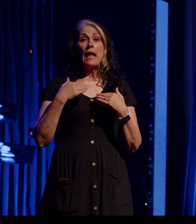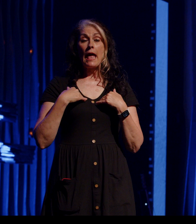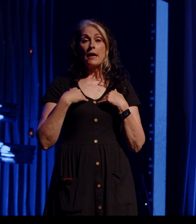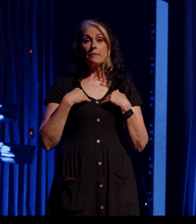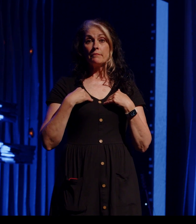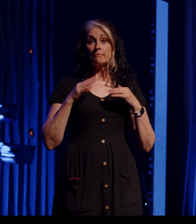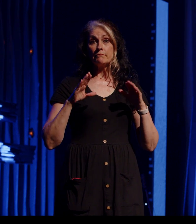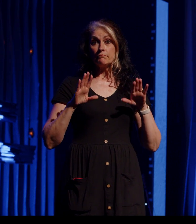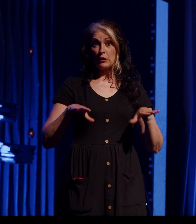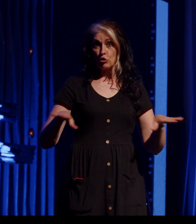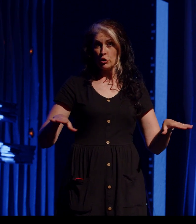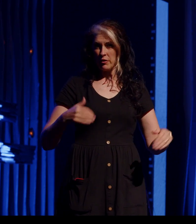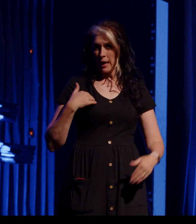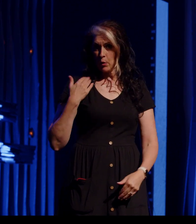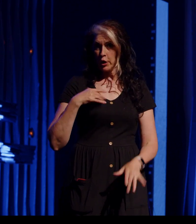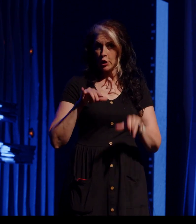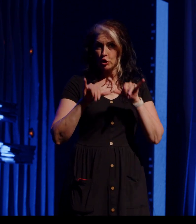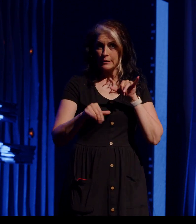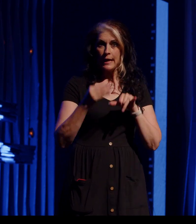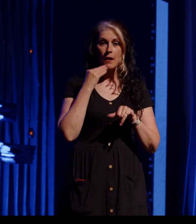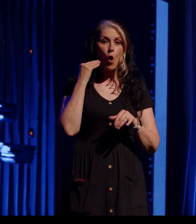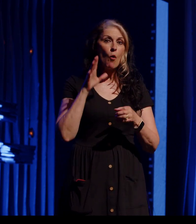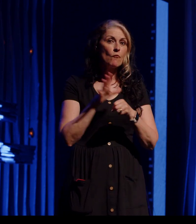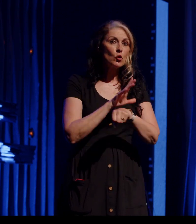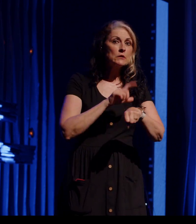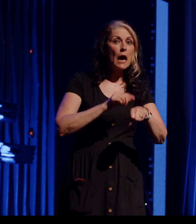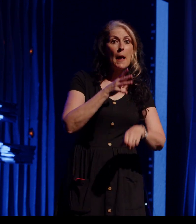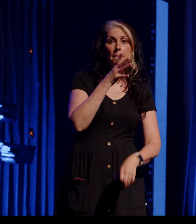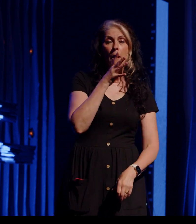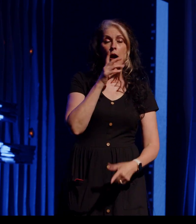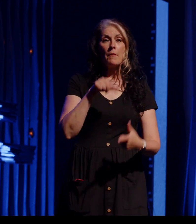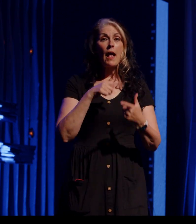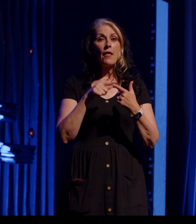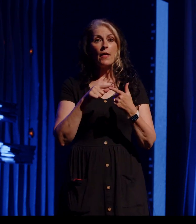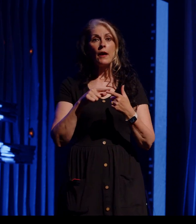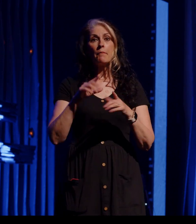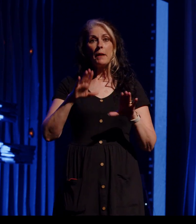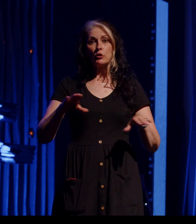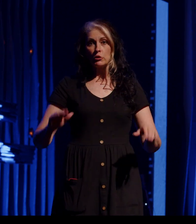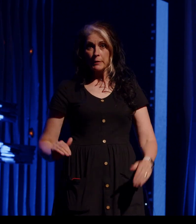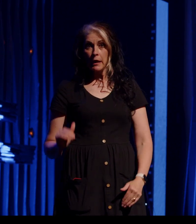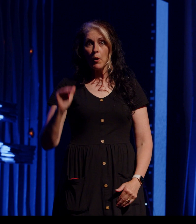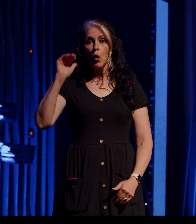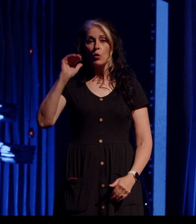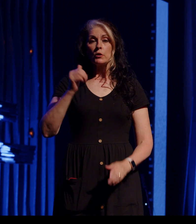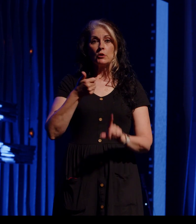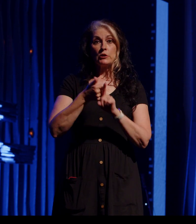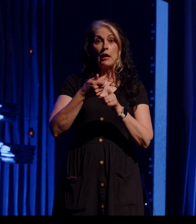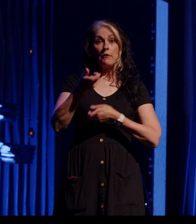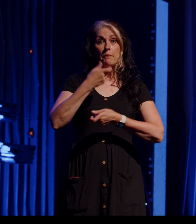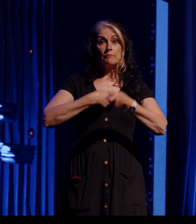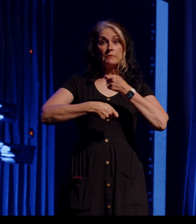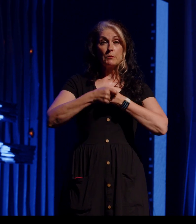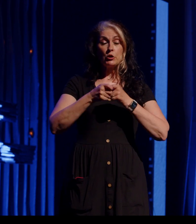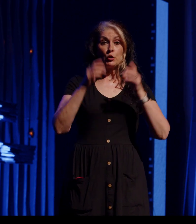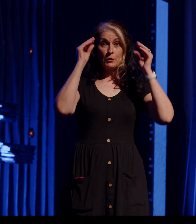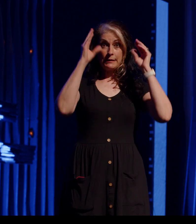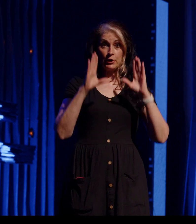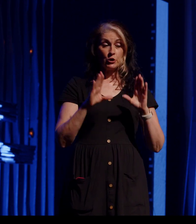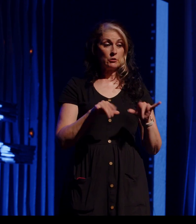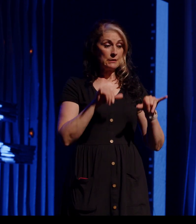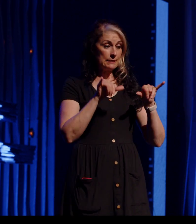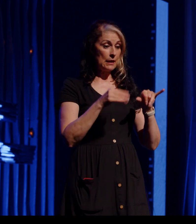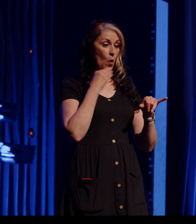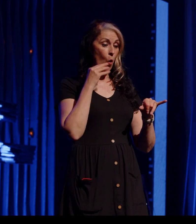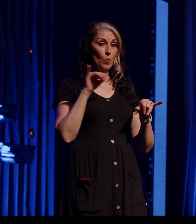were young, she stayed at home with them, full-time mom. Then as they got a little bit older, she became a substitute teacher so she could be home when they